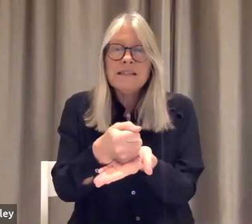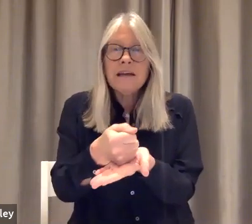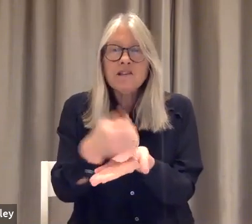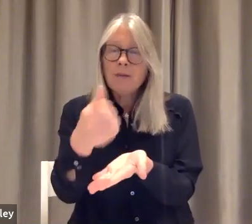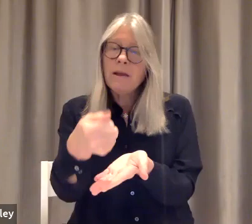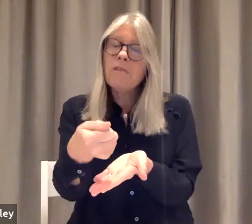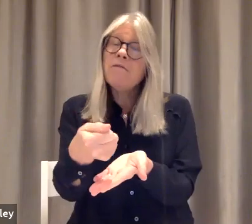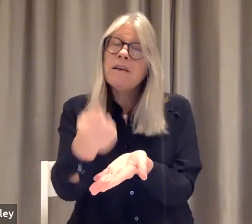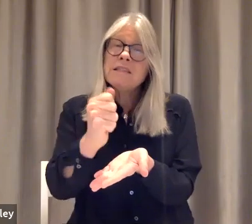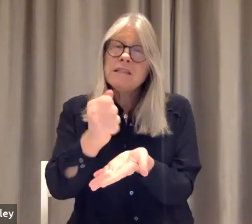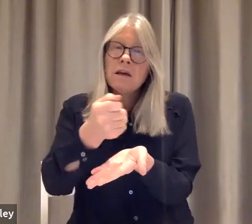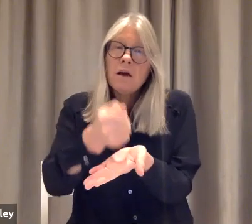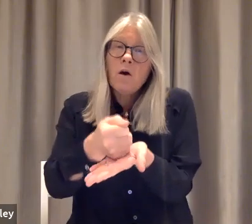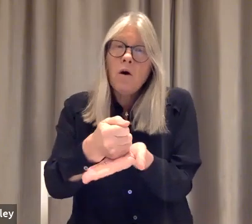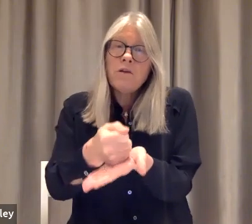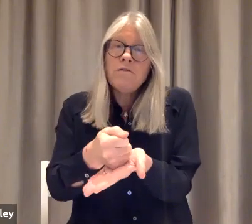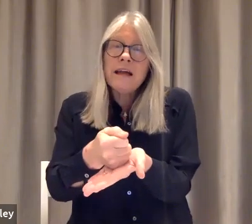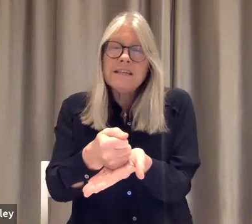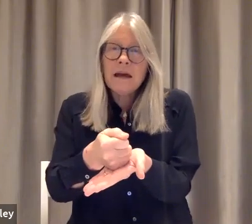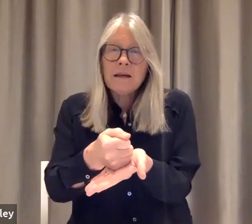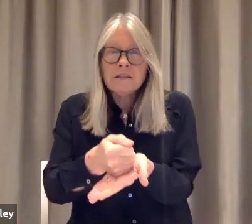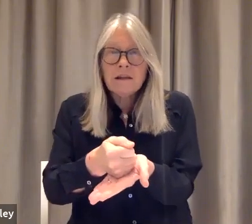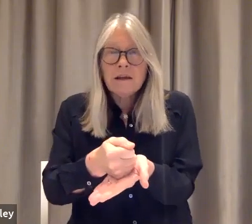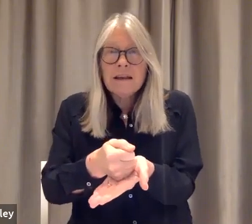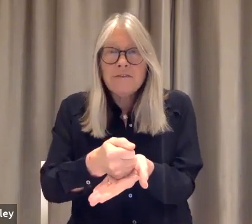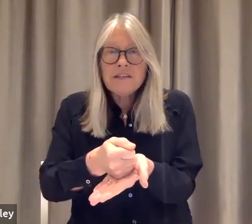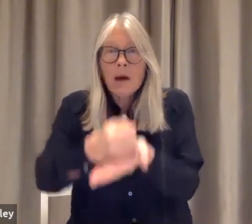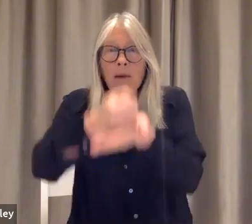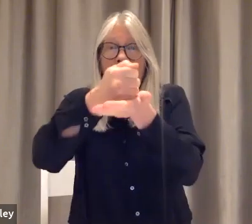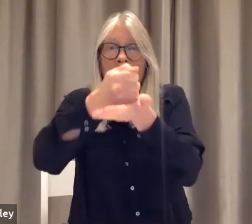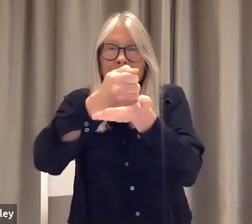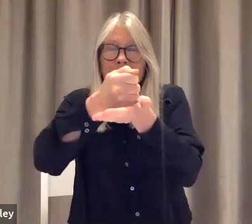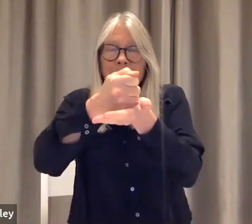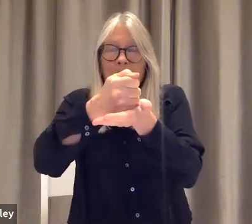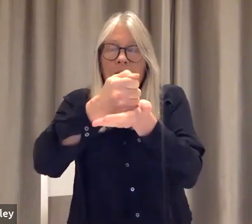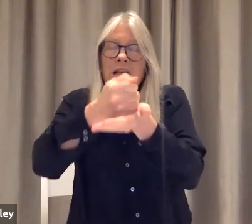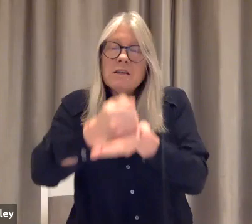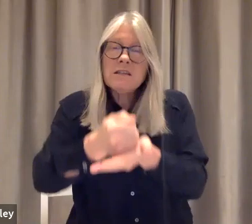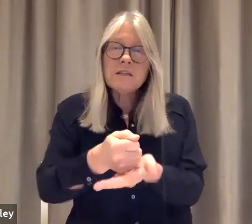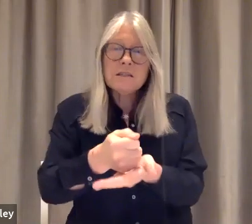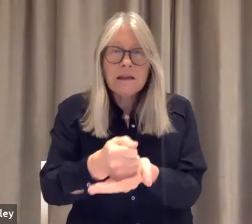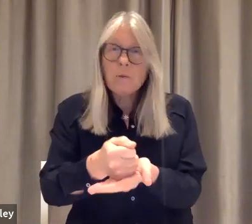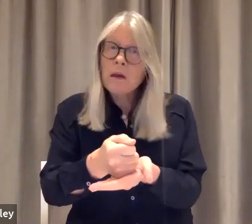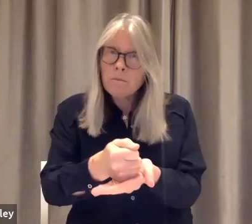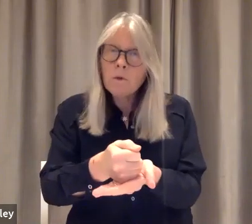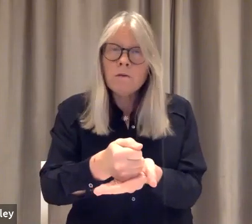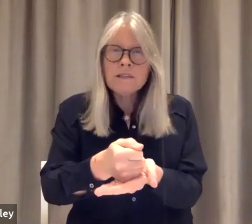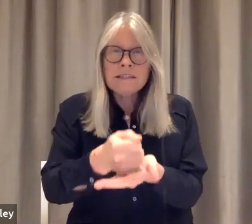hand shape, like a fist on a flat hand, lifting up, help. So this is a sign that we can move to